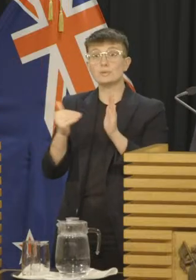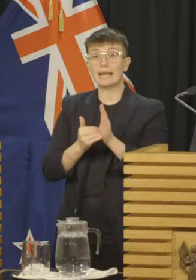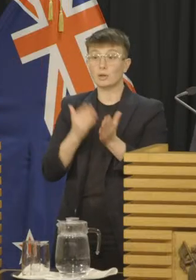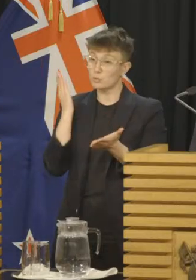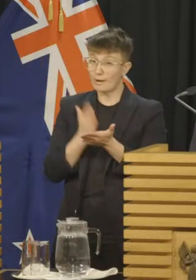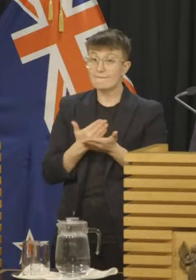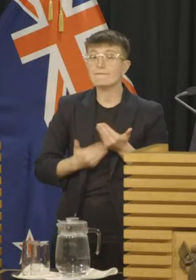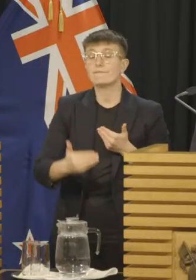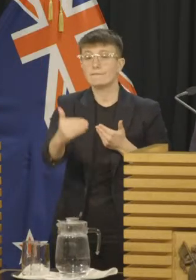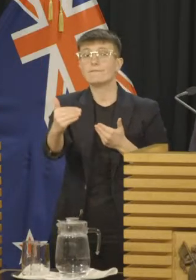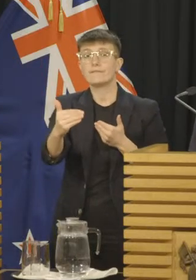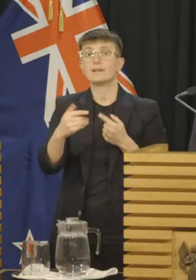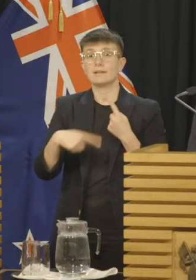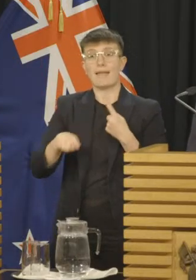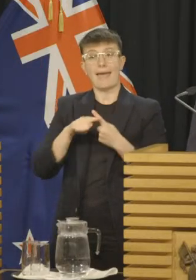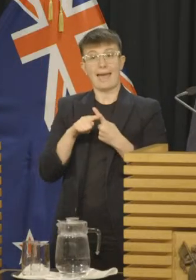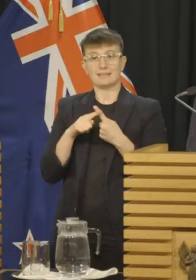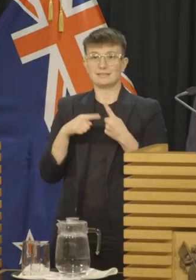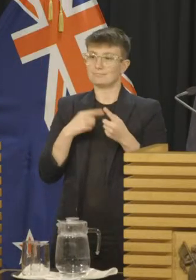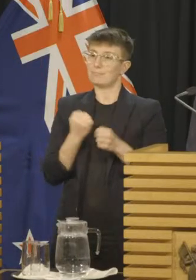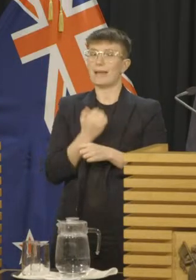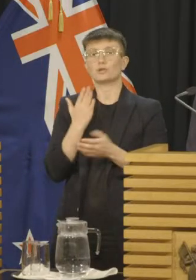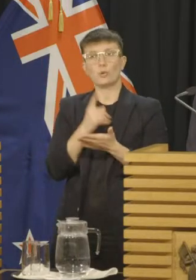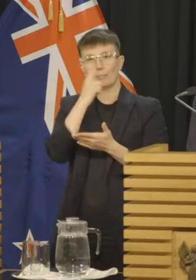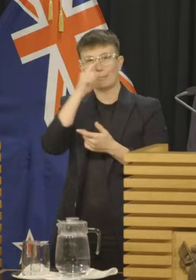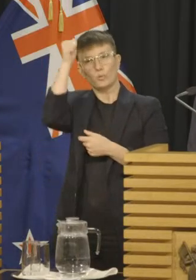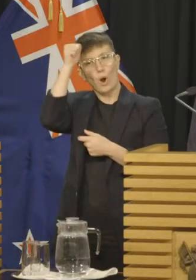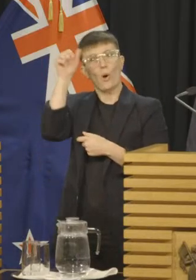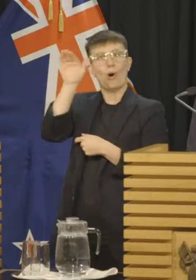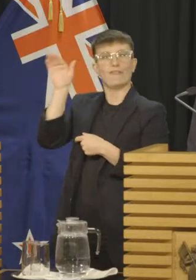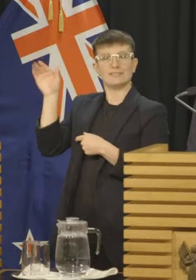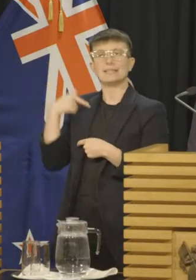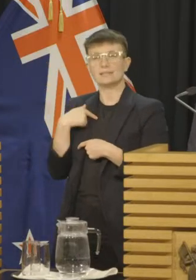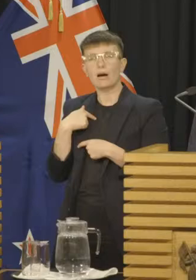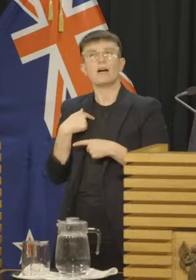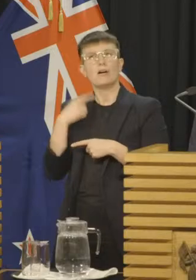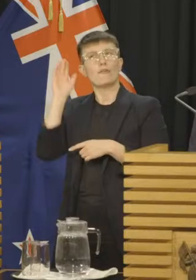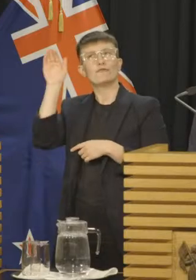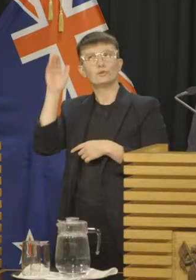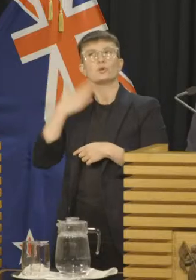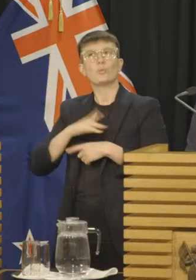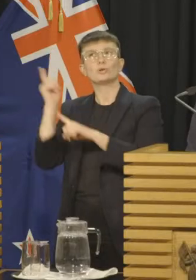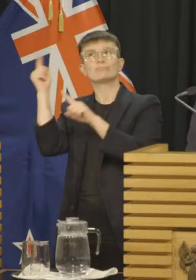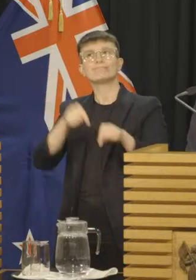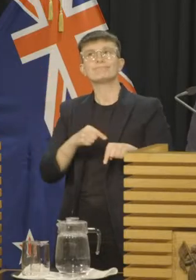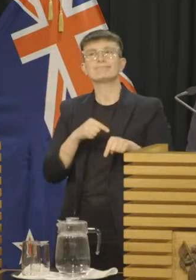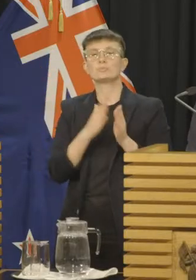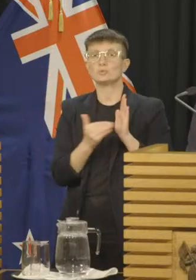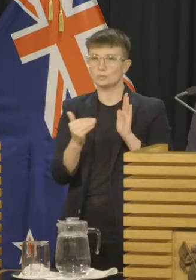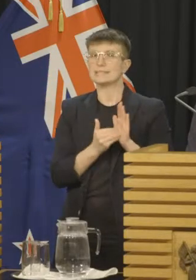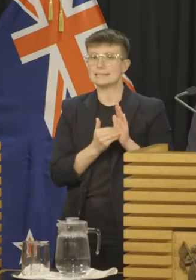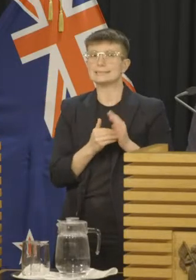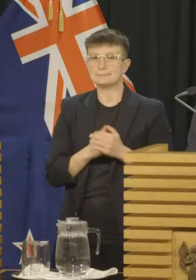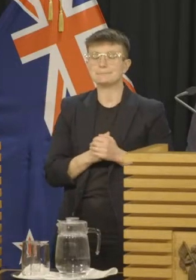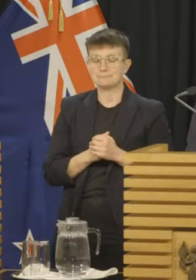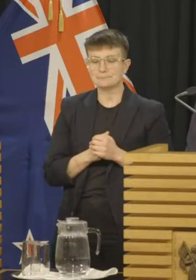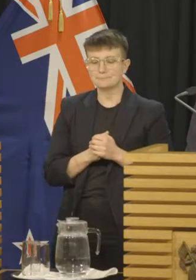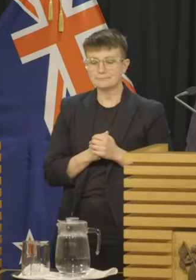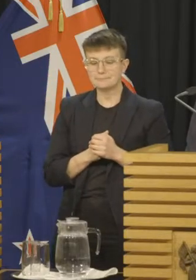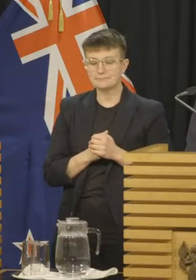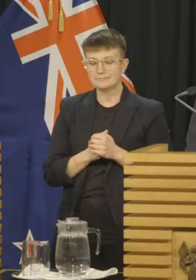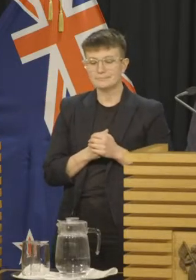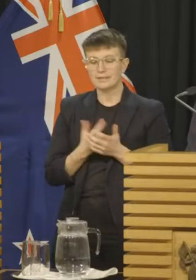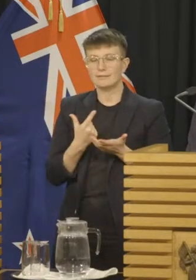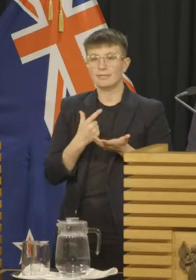visible overseas while travel restrictions are still in place. The investment that we're announcing today builds on the work that the government